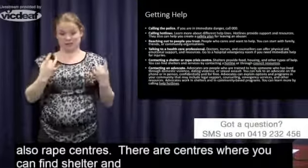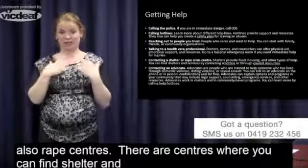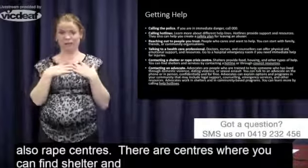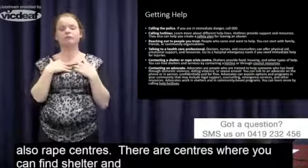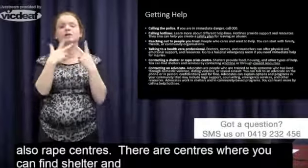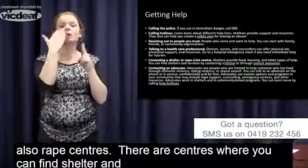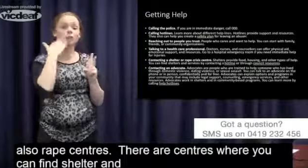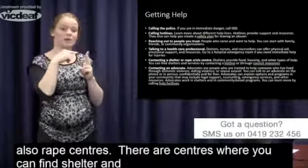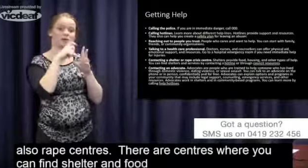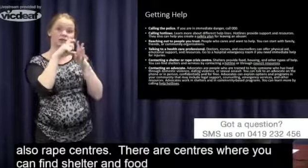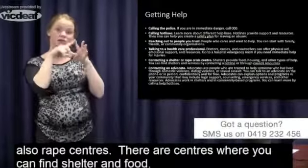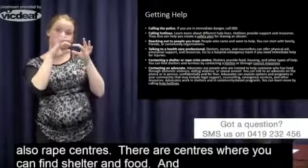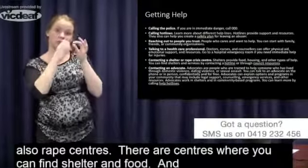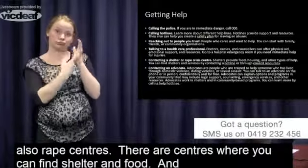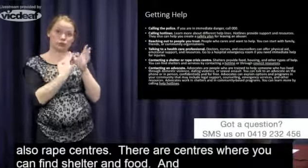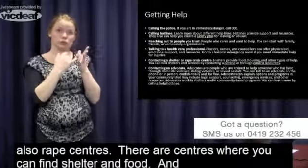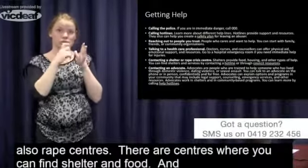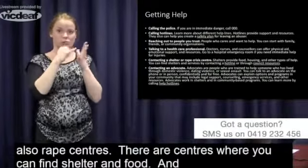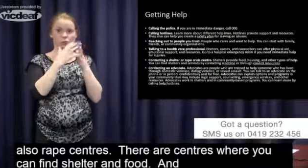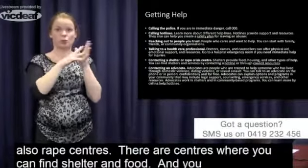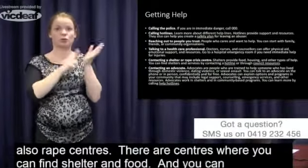And you can contact an advocate.